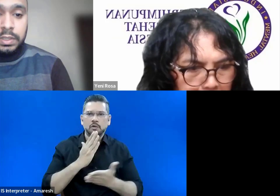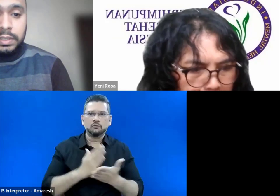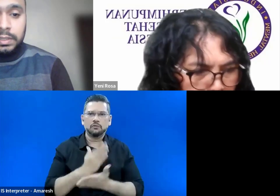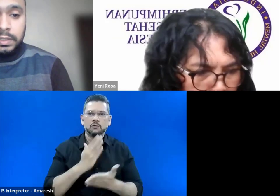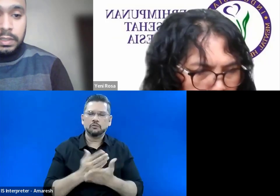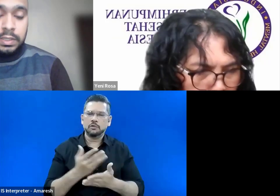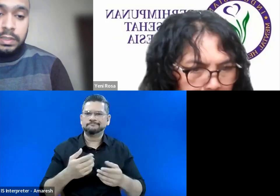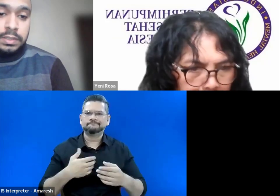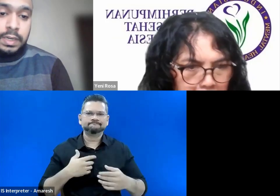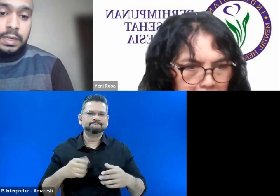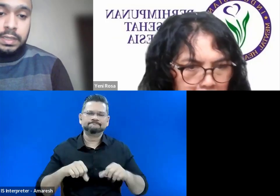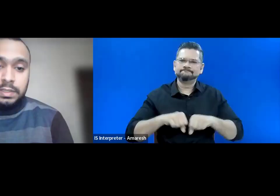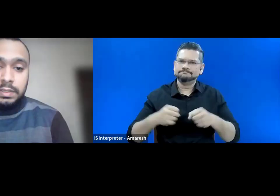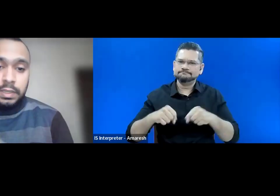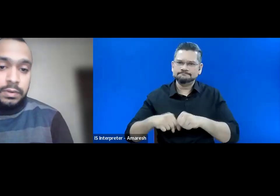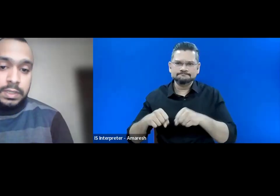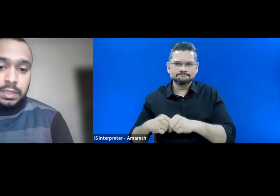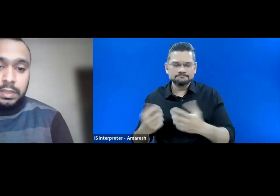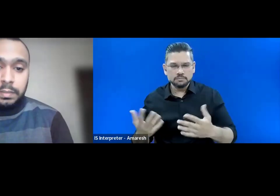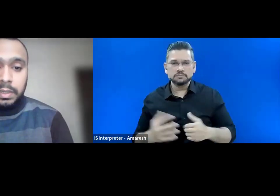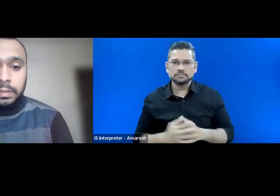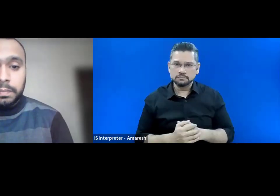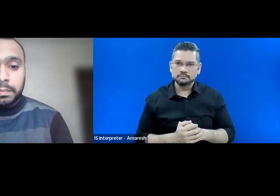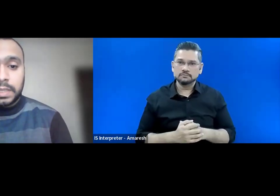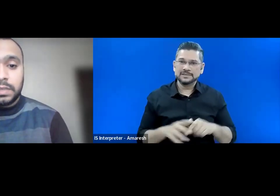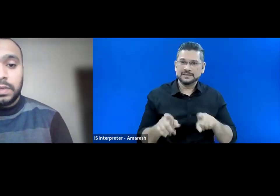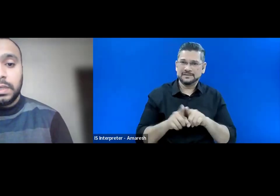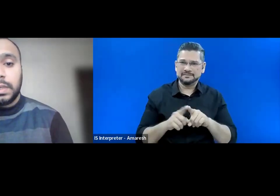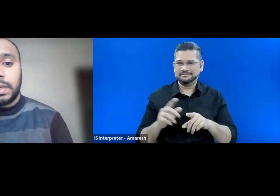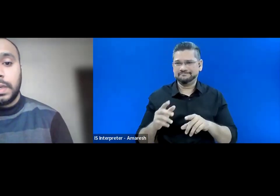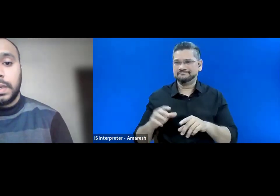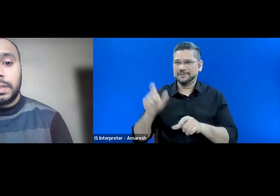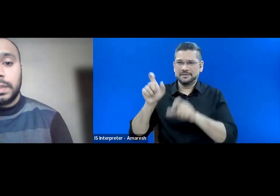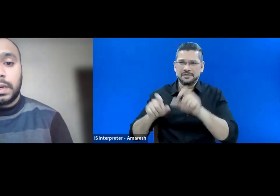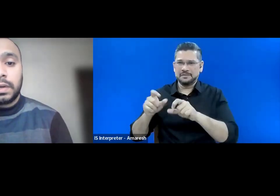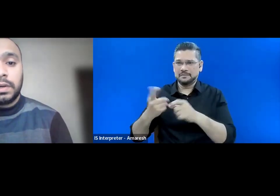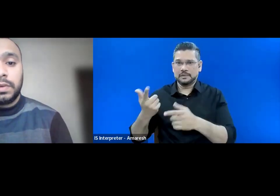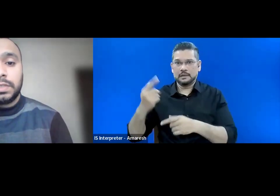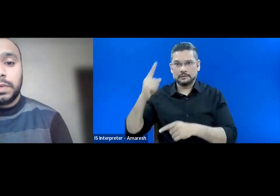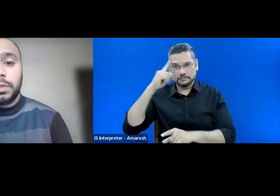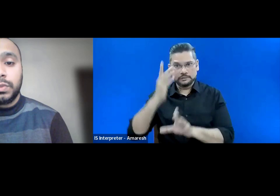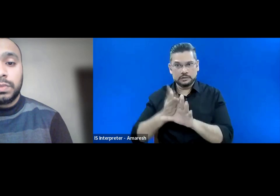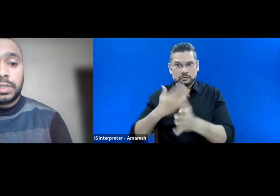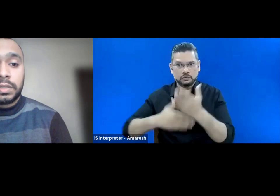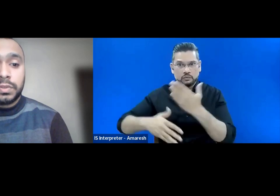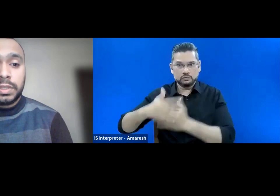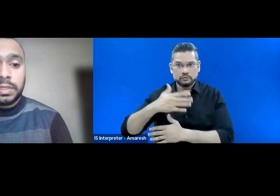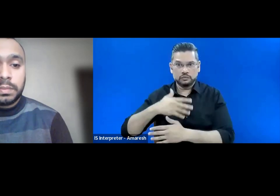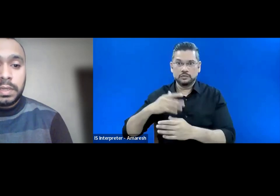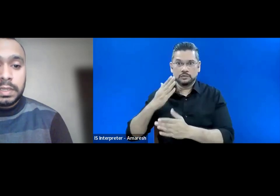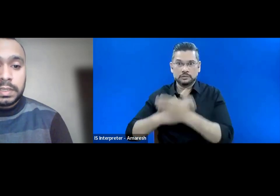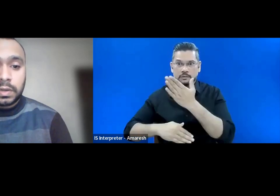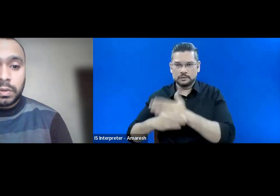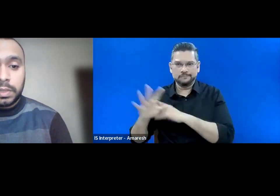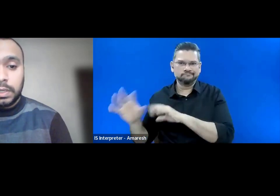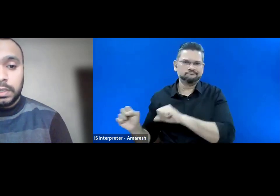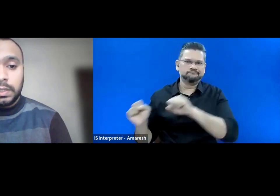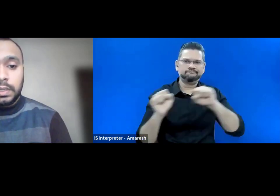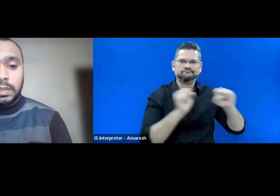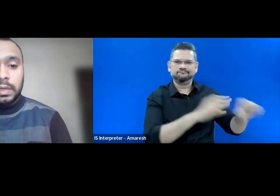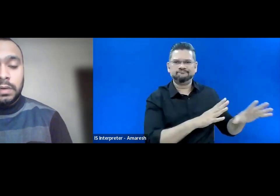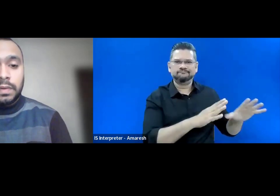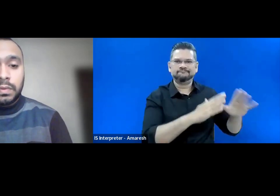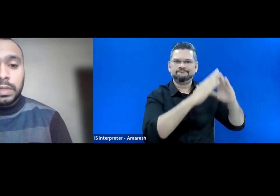Institutionalization, on the other side, it is increasing massively, and there are countries where youth with psychosocial disabilities are